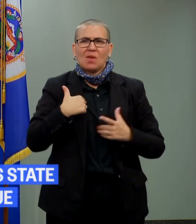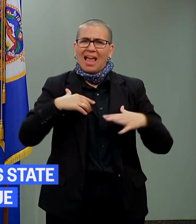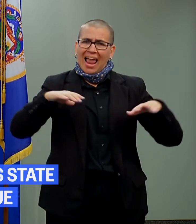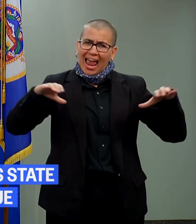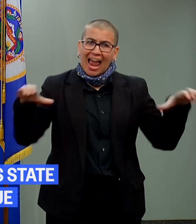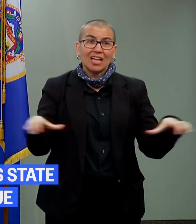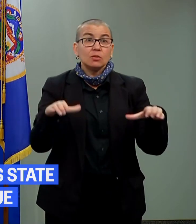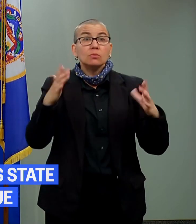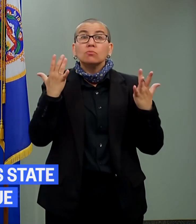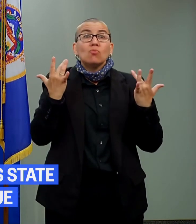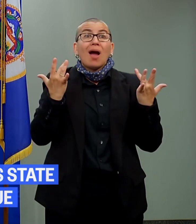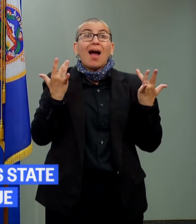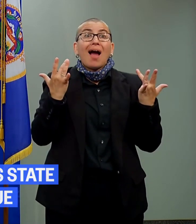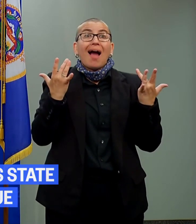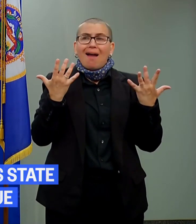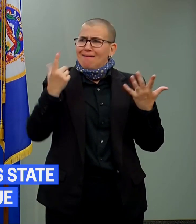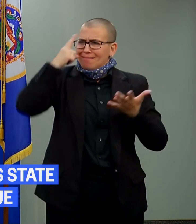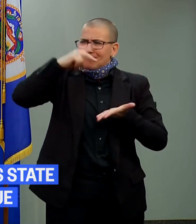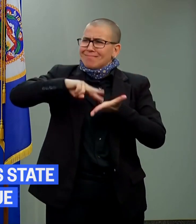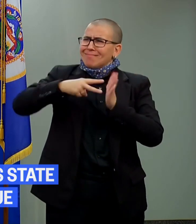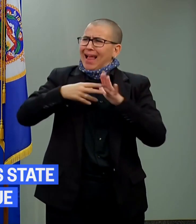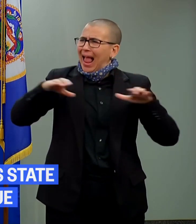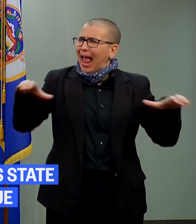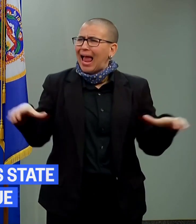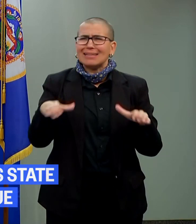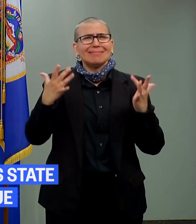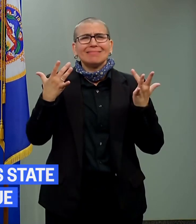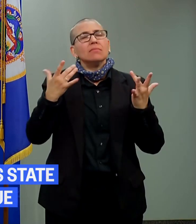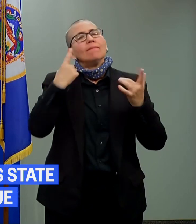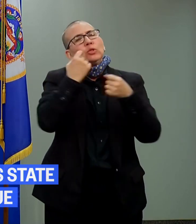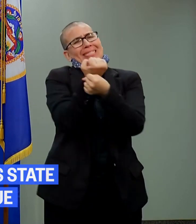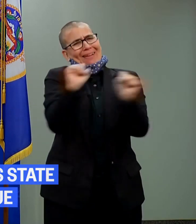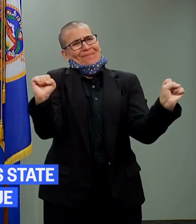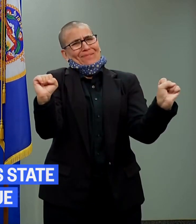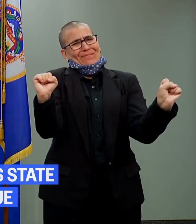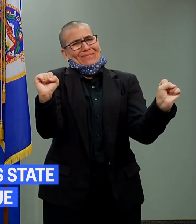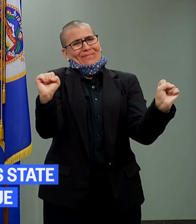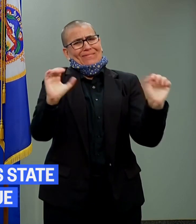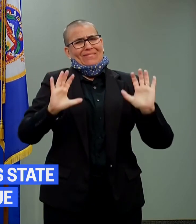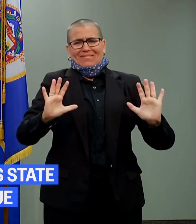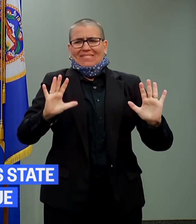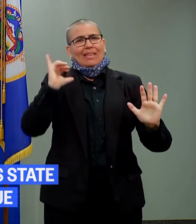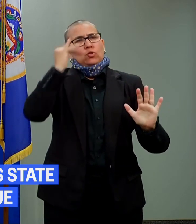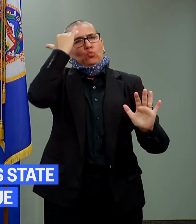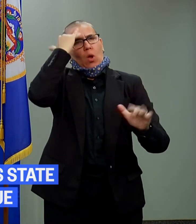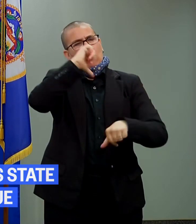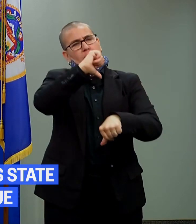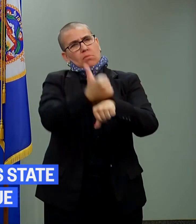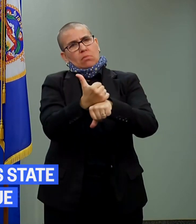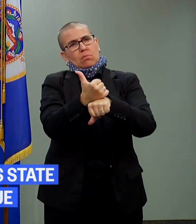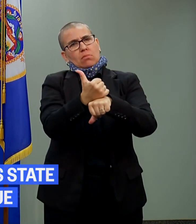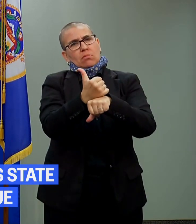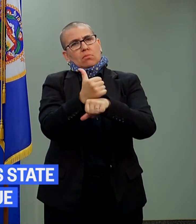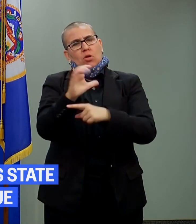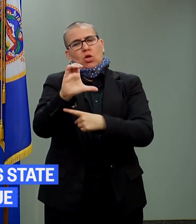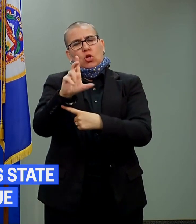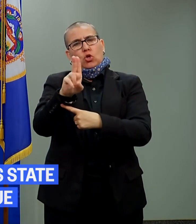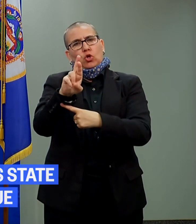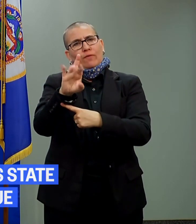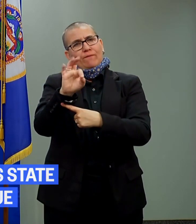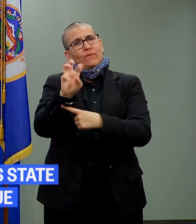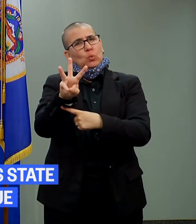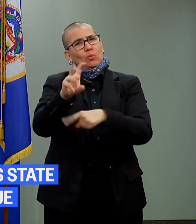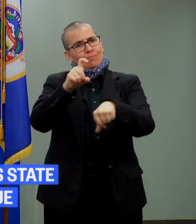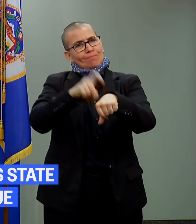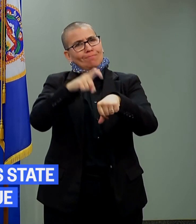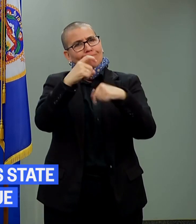to be protected. We did use the curfew effectively. We did not allow the